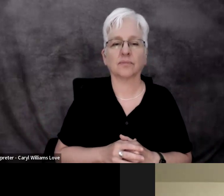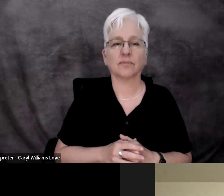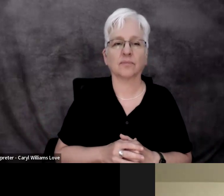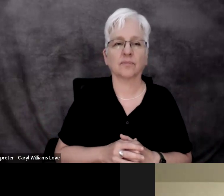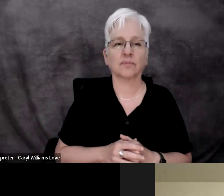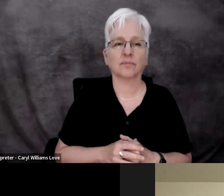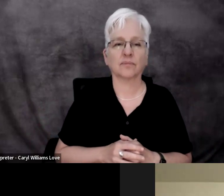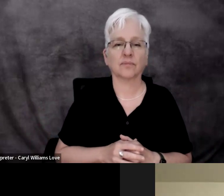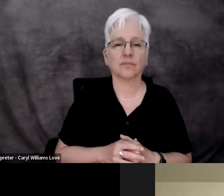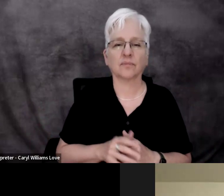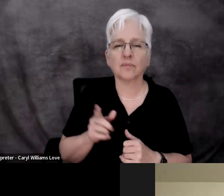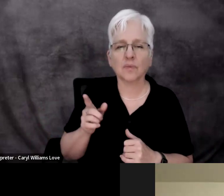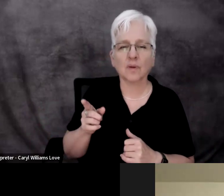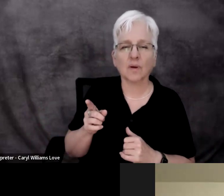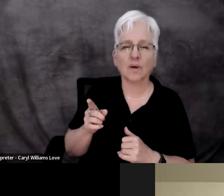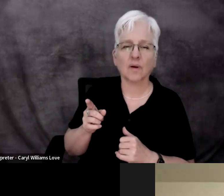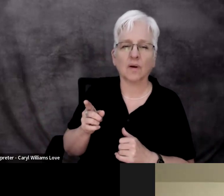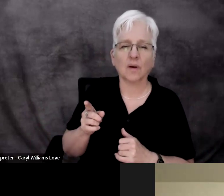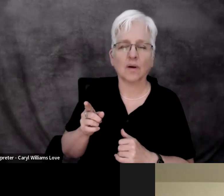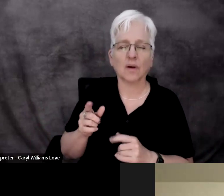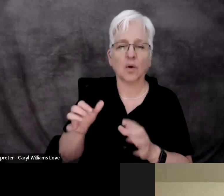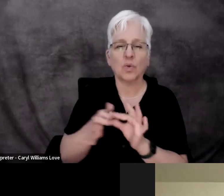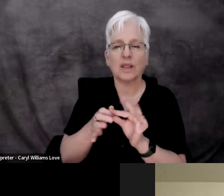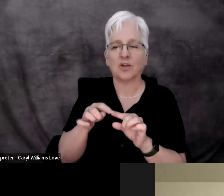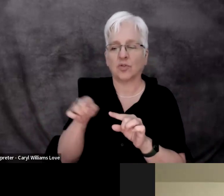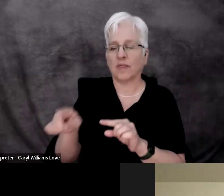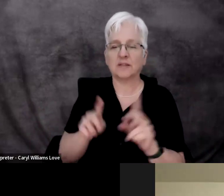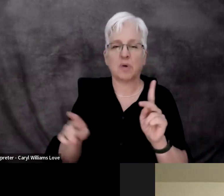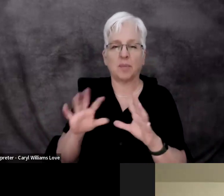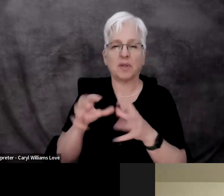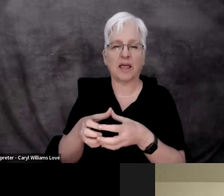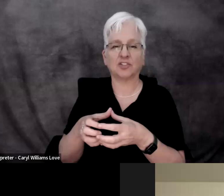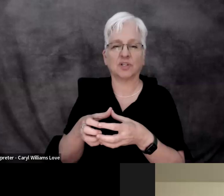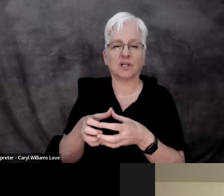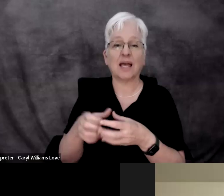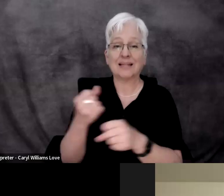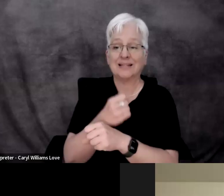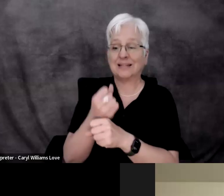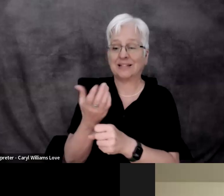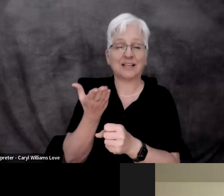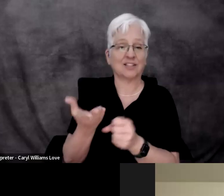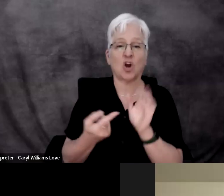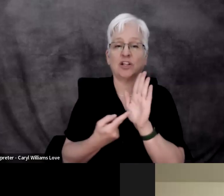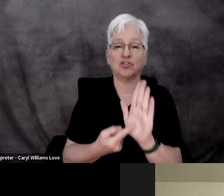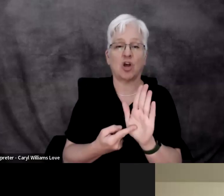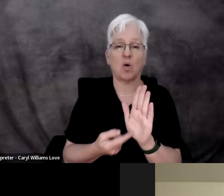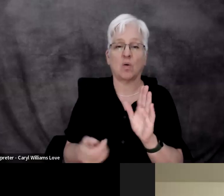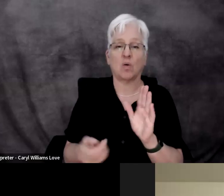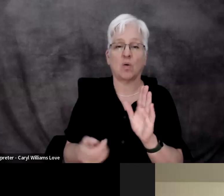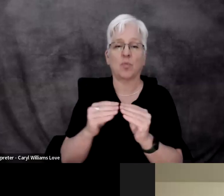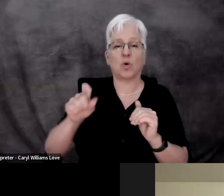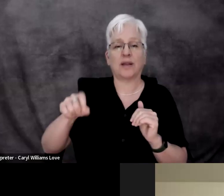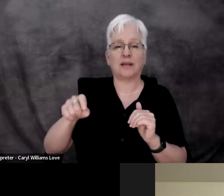as deserving and, as statistics show, even more in need of comprehensive mental health